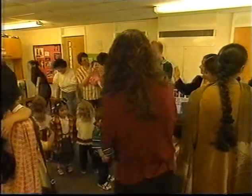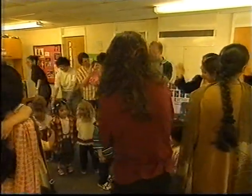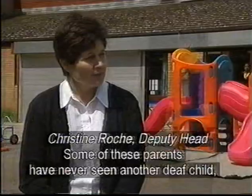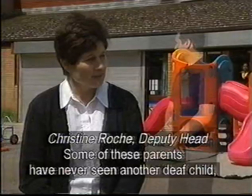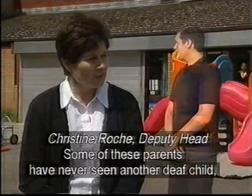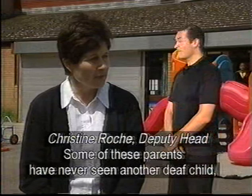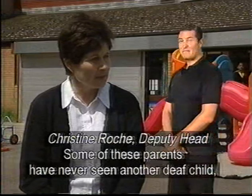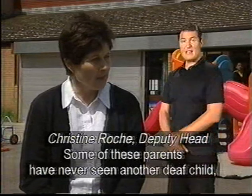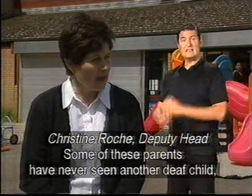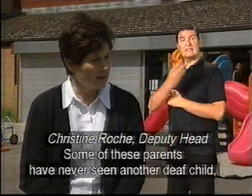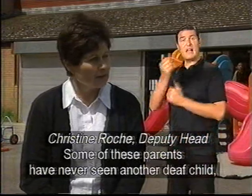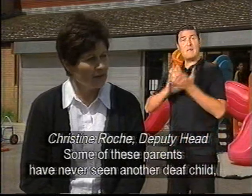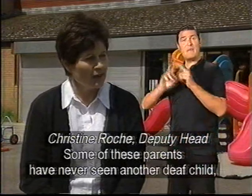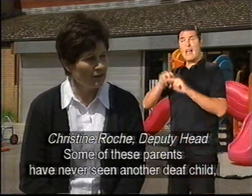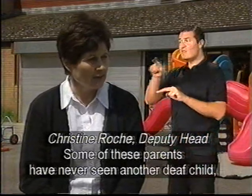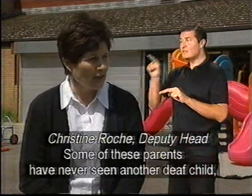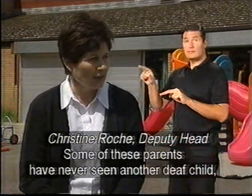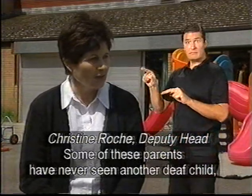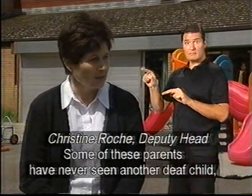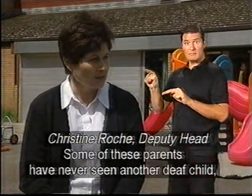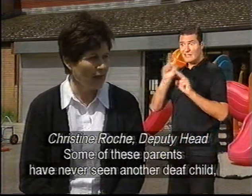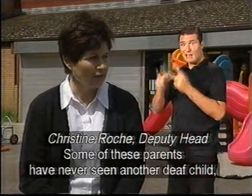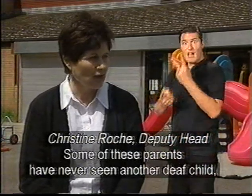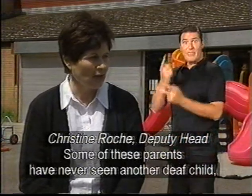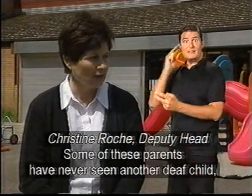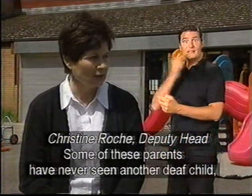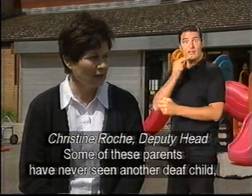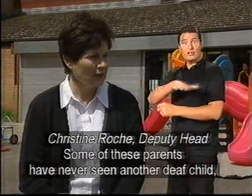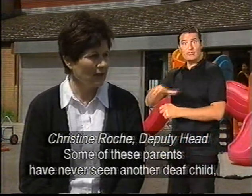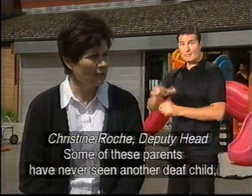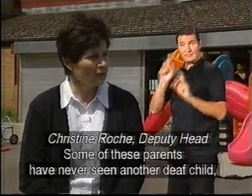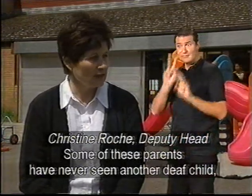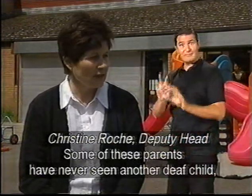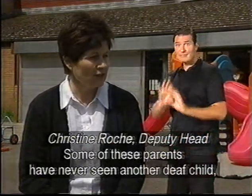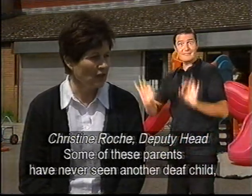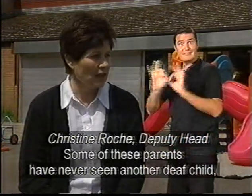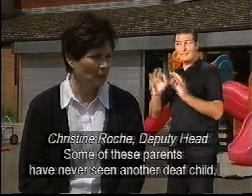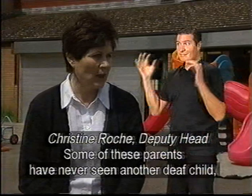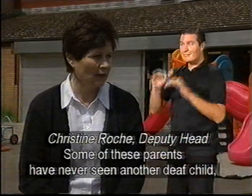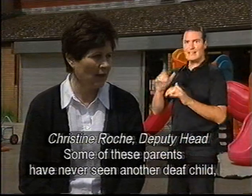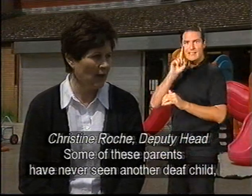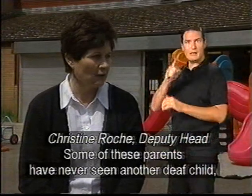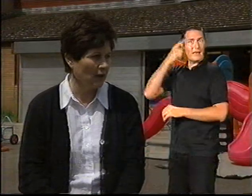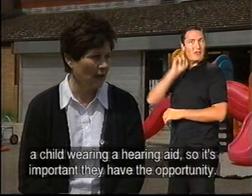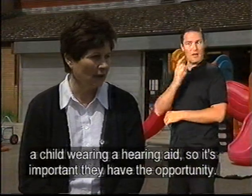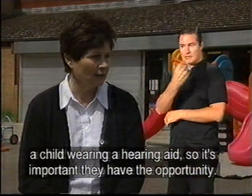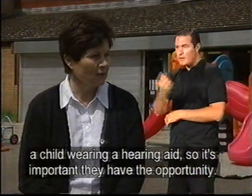For some of these parents, they've never seen another deaf child. They've never seen a child wearing a hearing aid. So